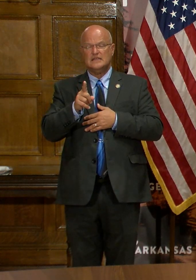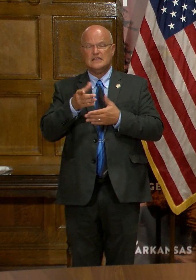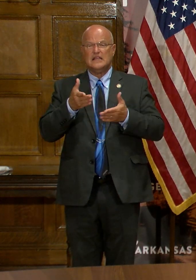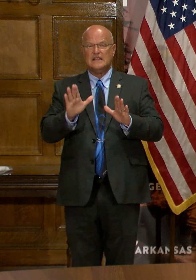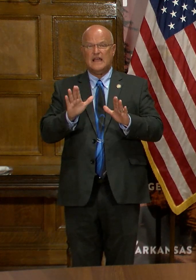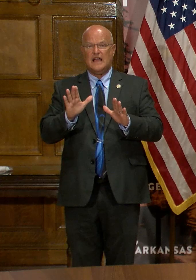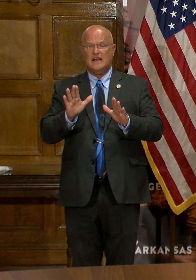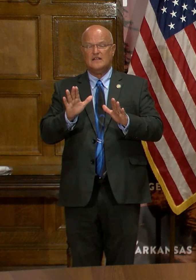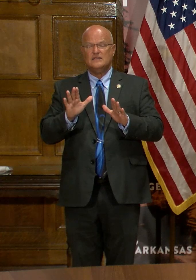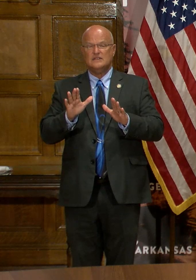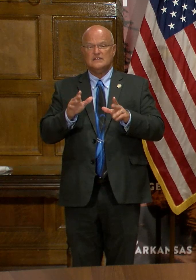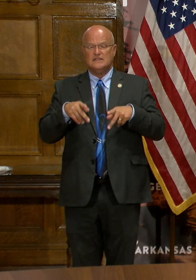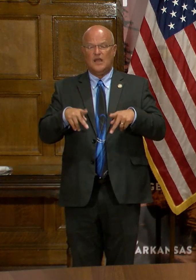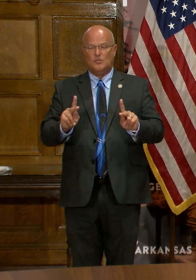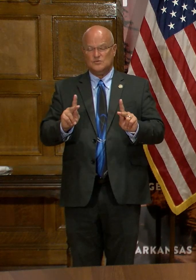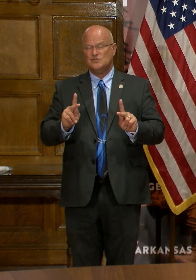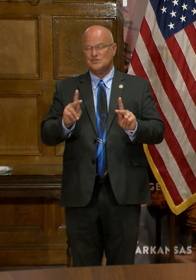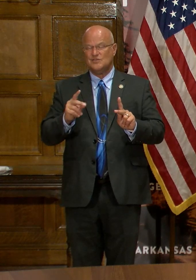allow the opportunity to